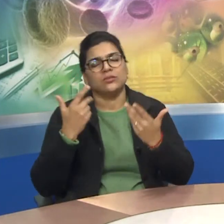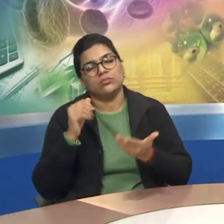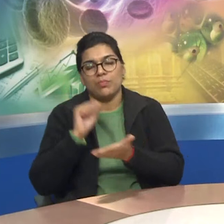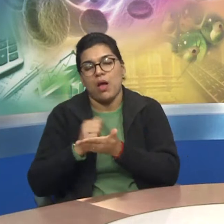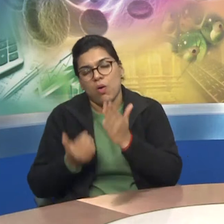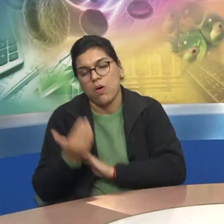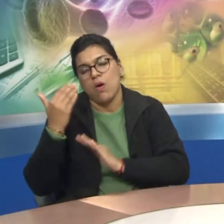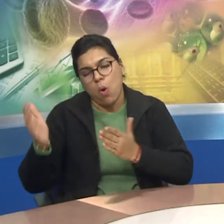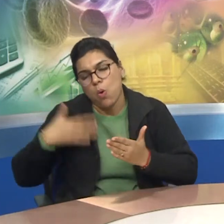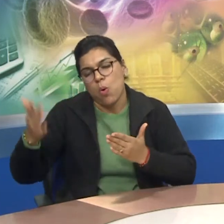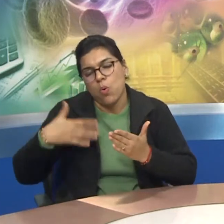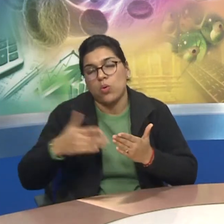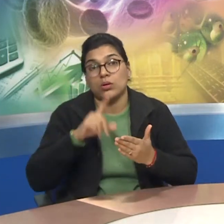Otherwise, we should not use the paper.